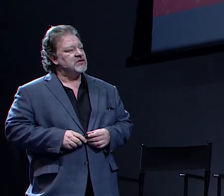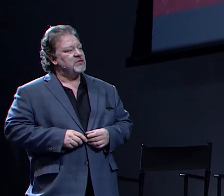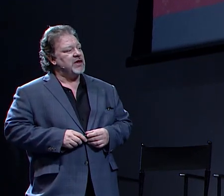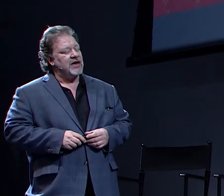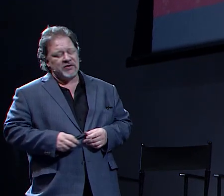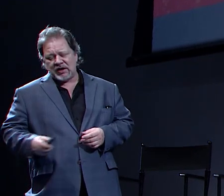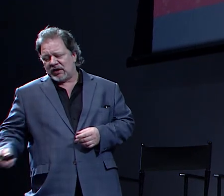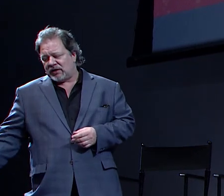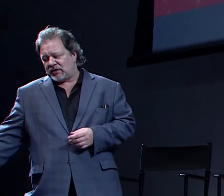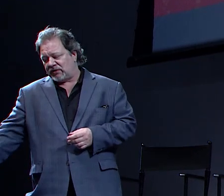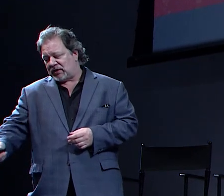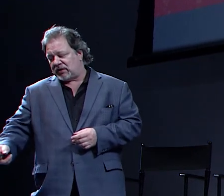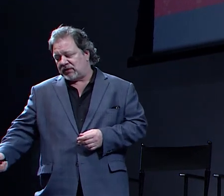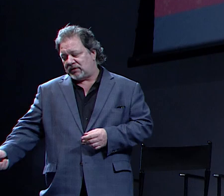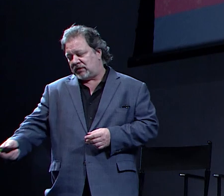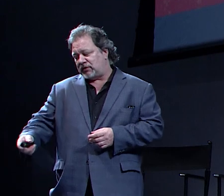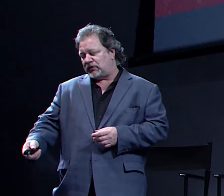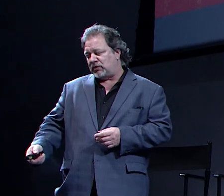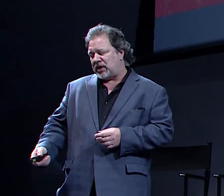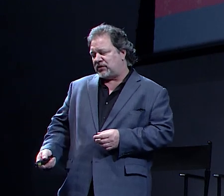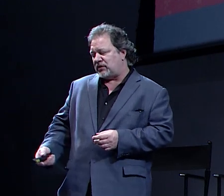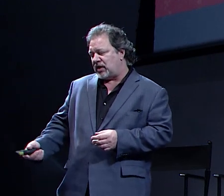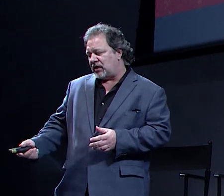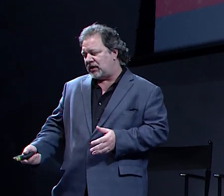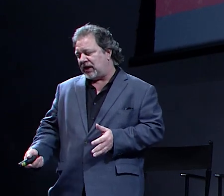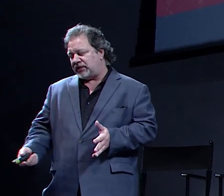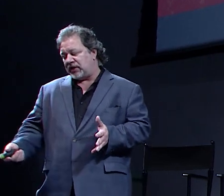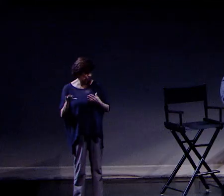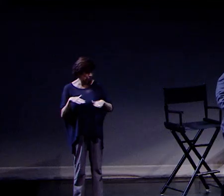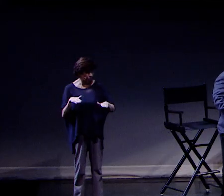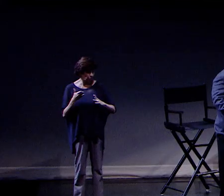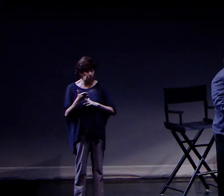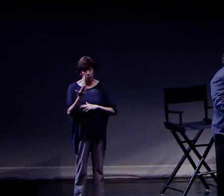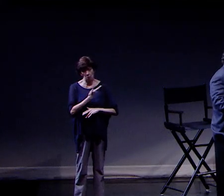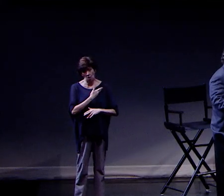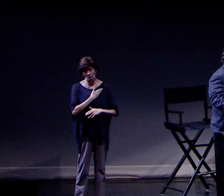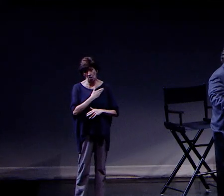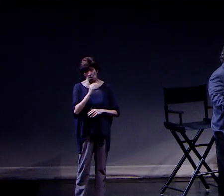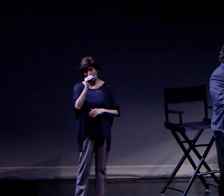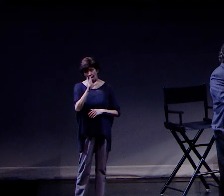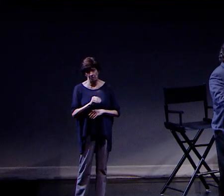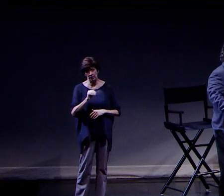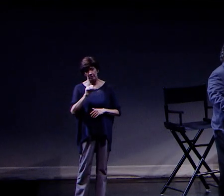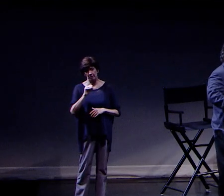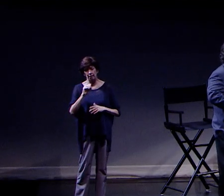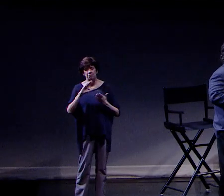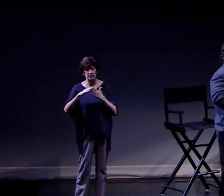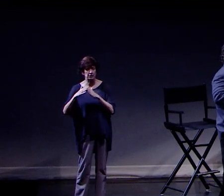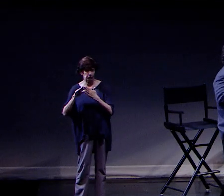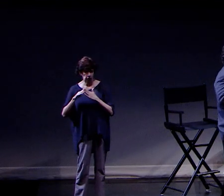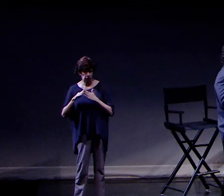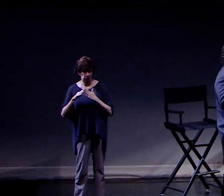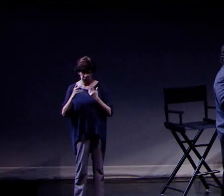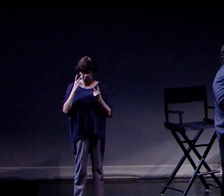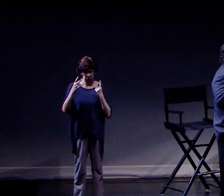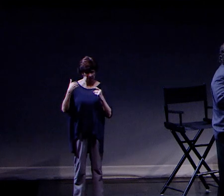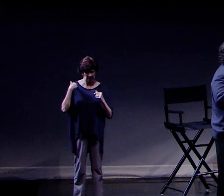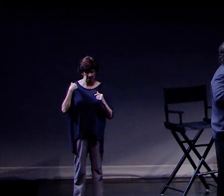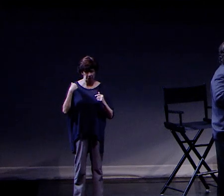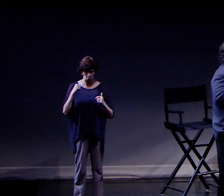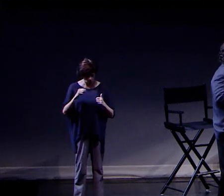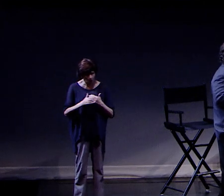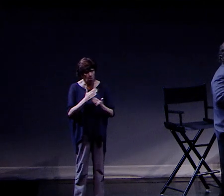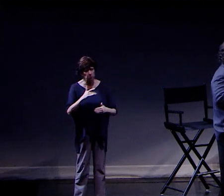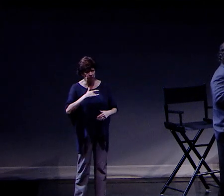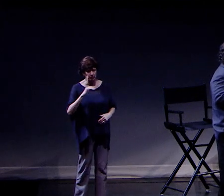of the tricks that we have, you know, the you know, if you'd walk through our Afghani village and see a lot of the things that we have there, you'd almost feel